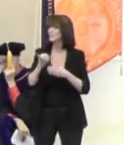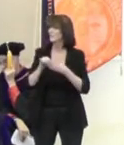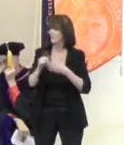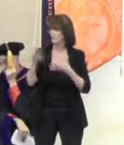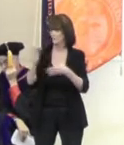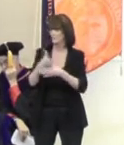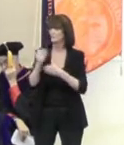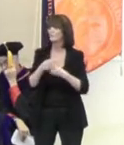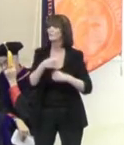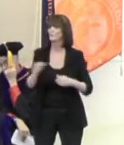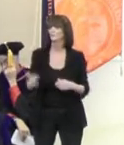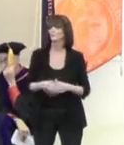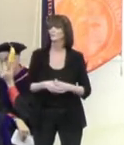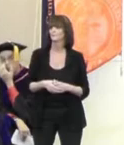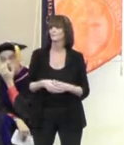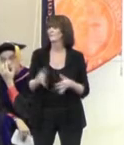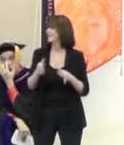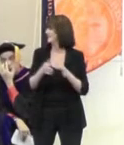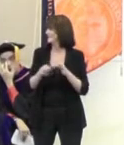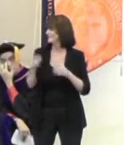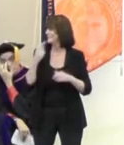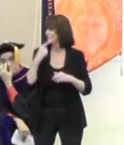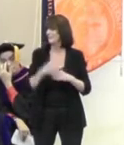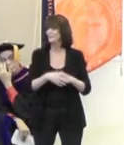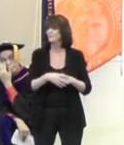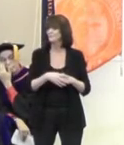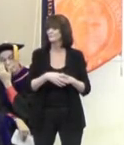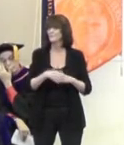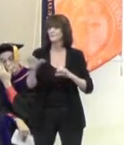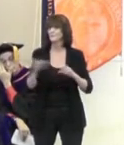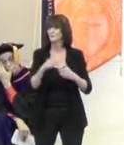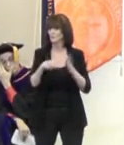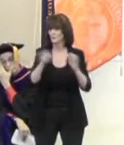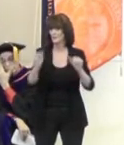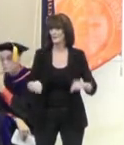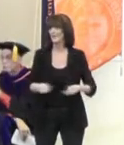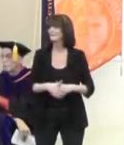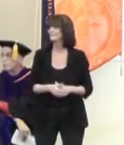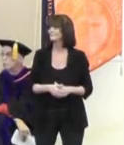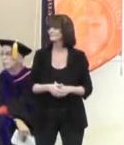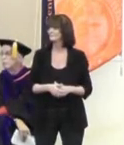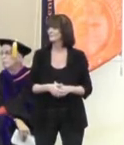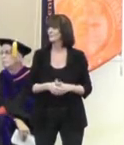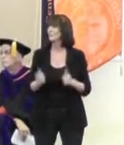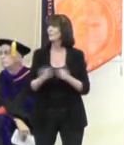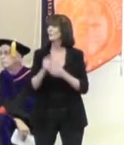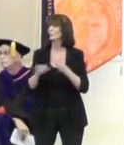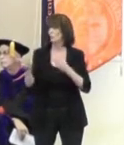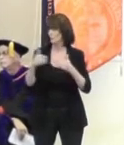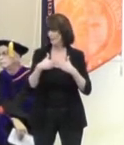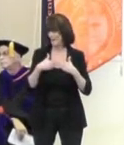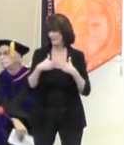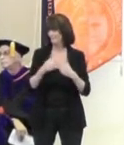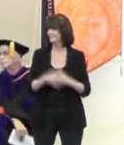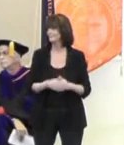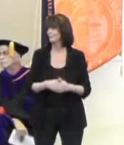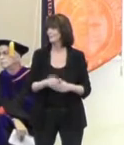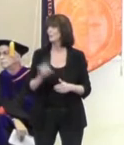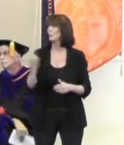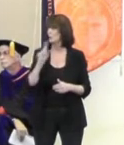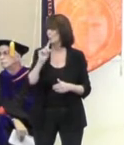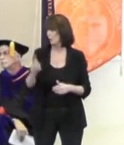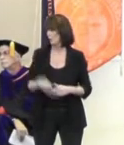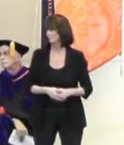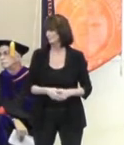you. It simply said, do what you can with what you have where you